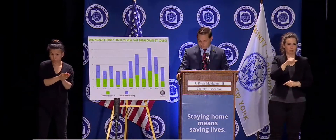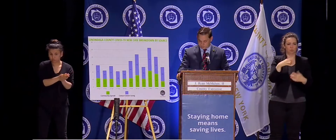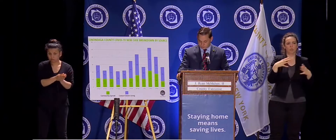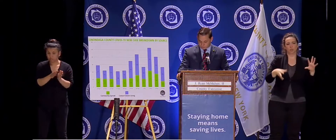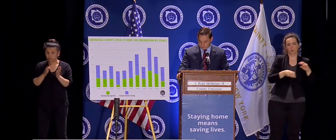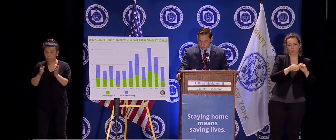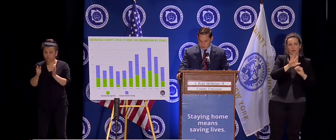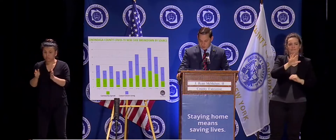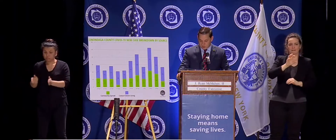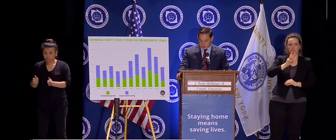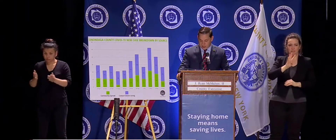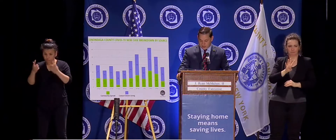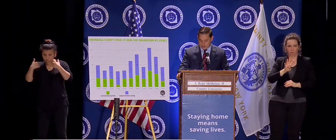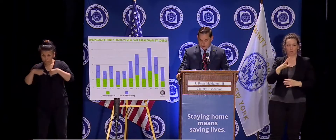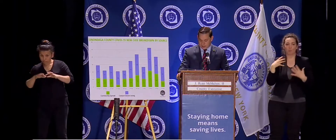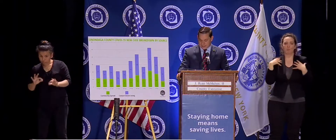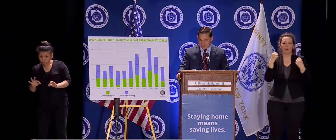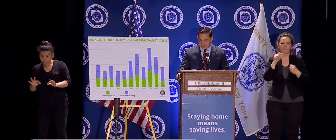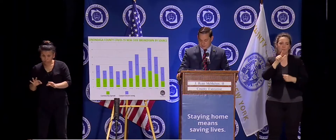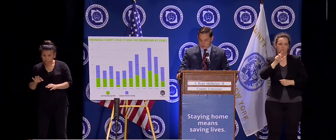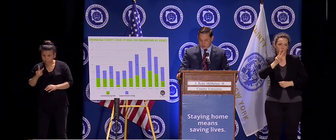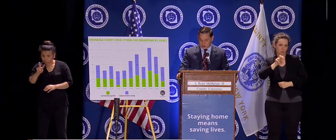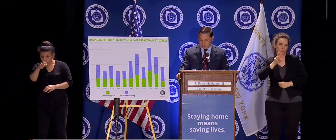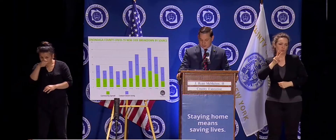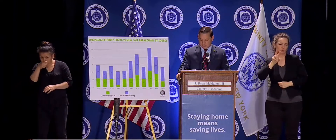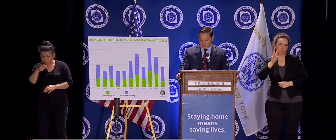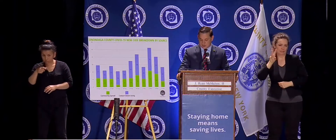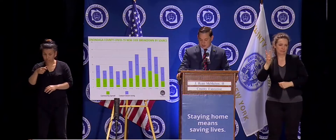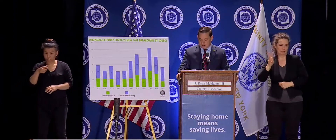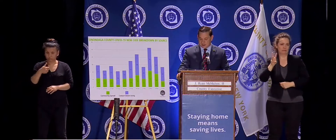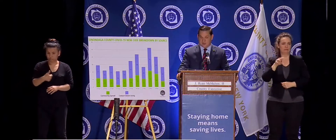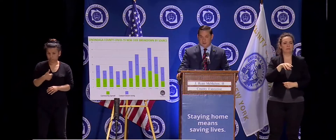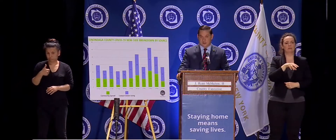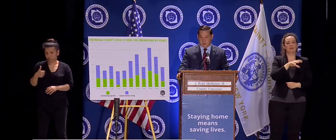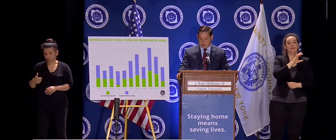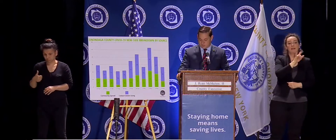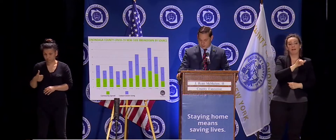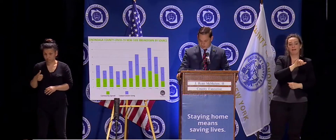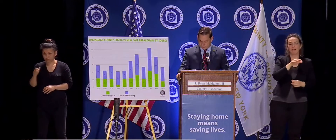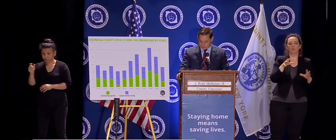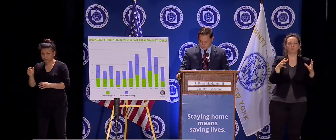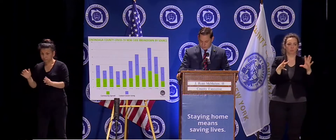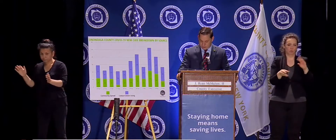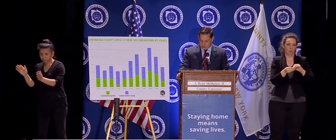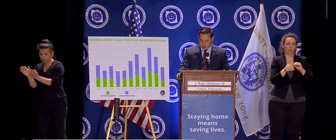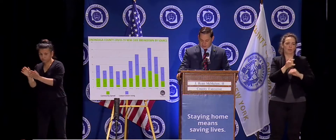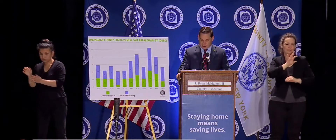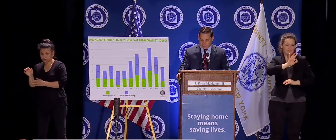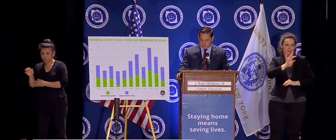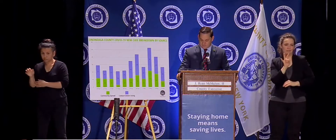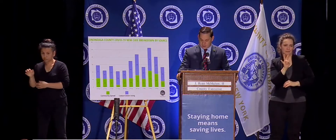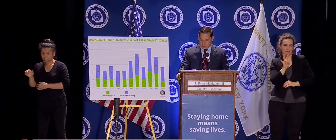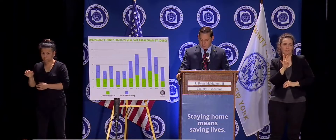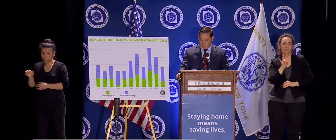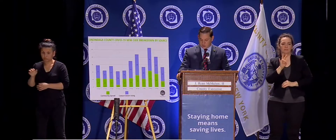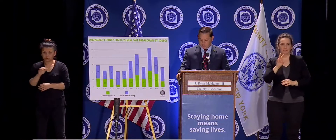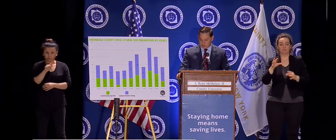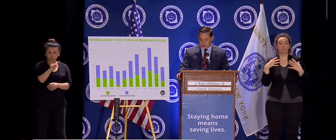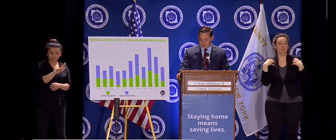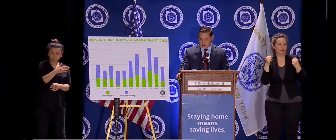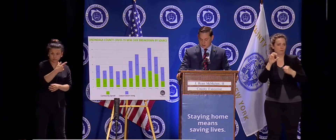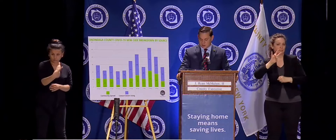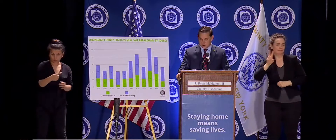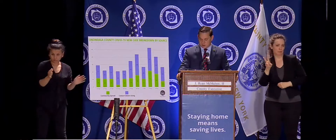recoveries. Clay, 97 total cases, 72 recoveries. Onondaga, 81